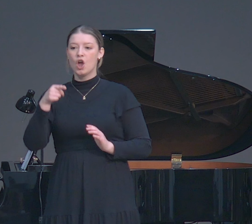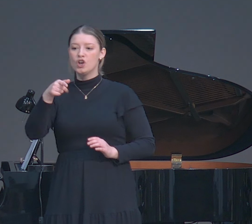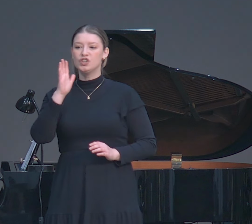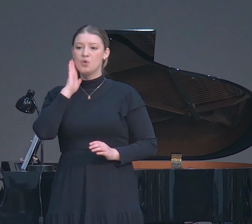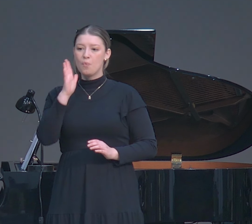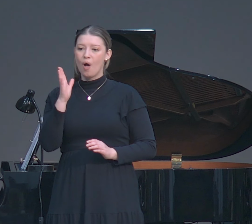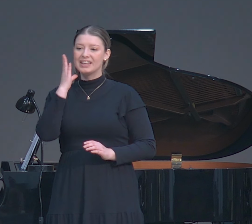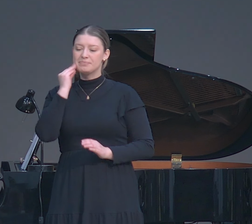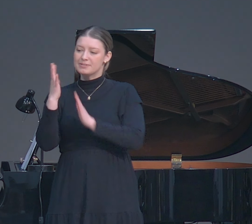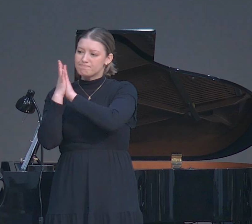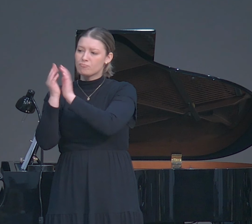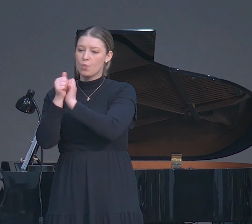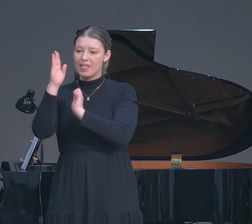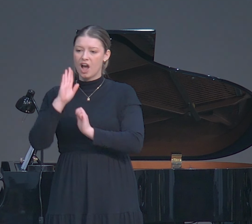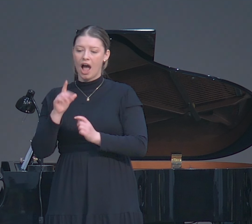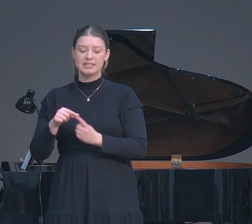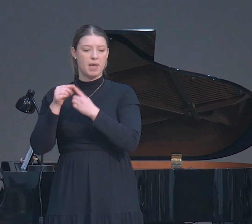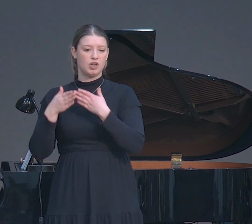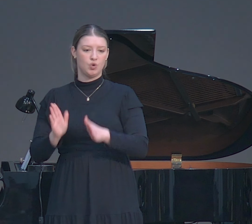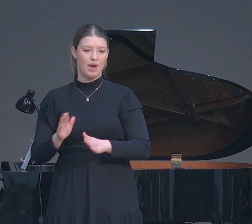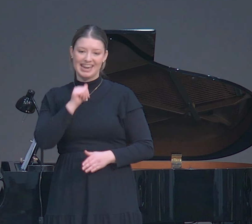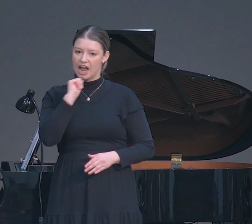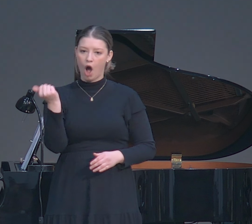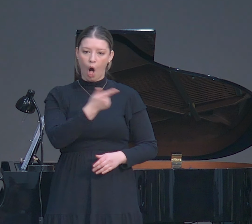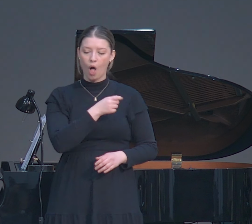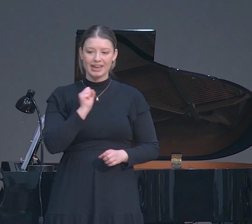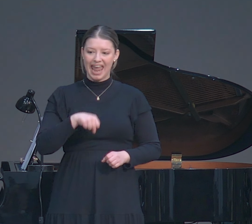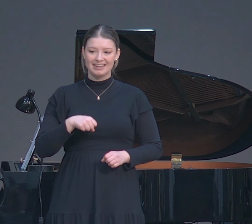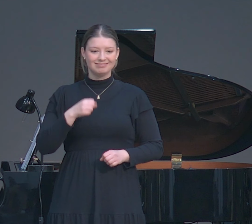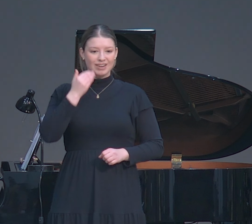know. A closeness.